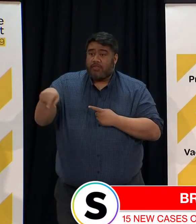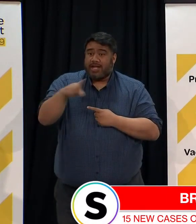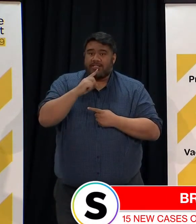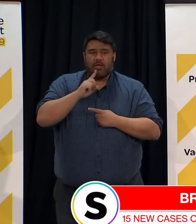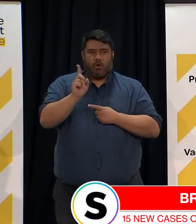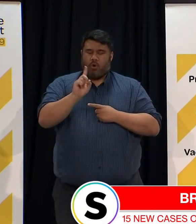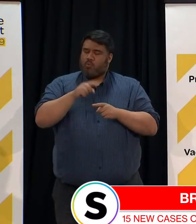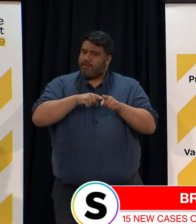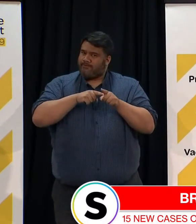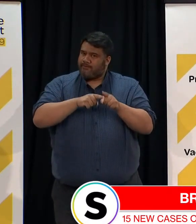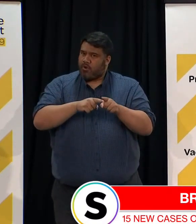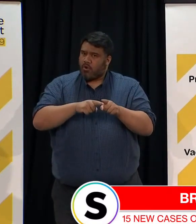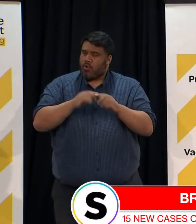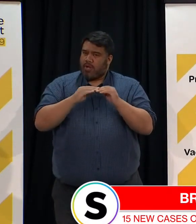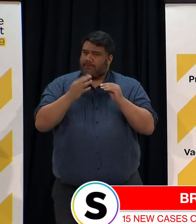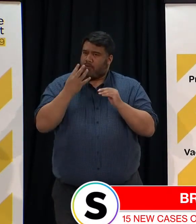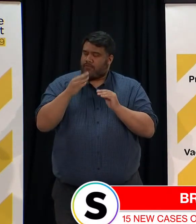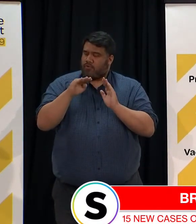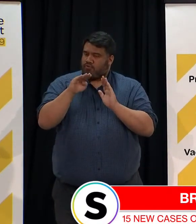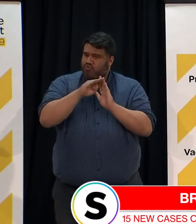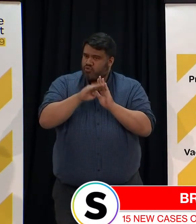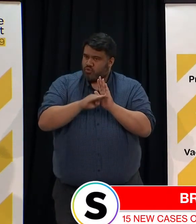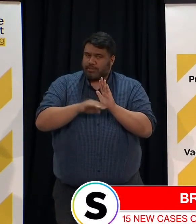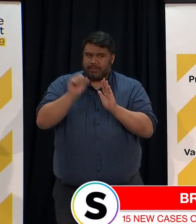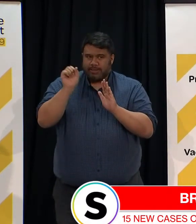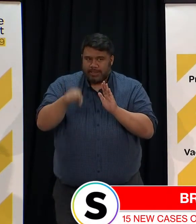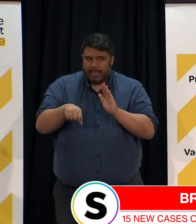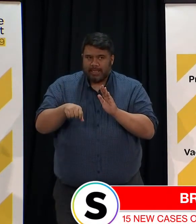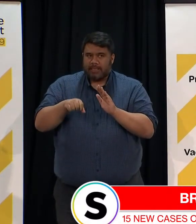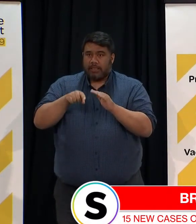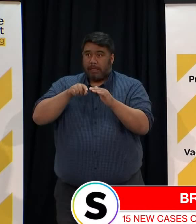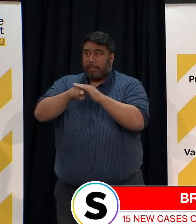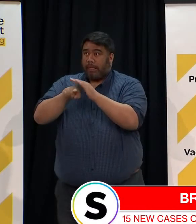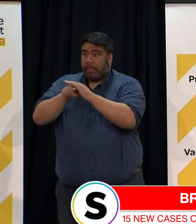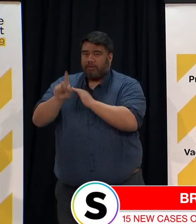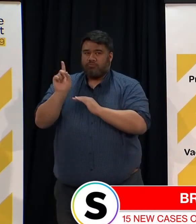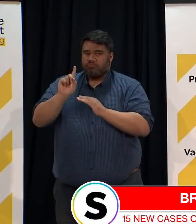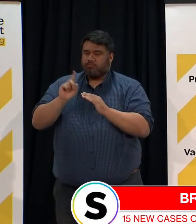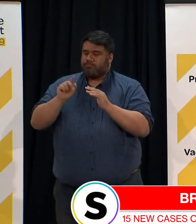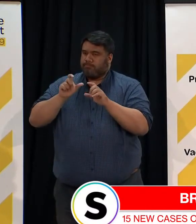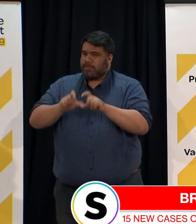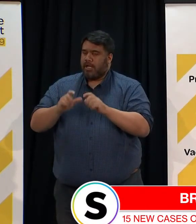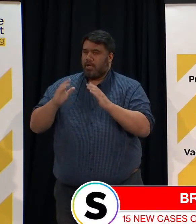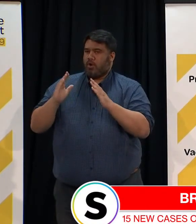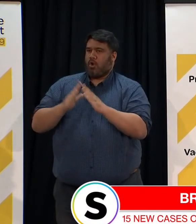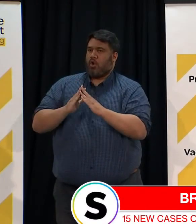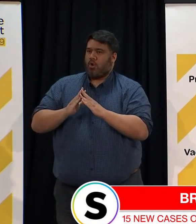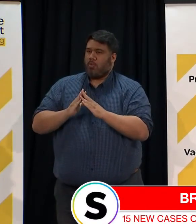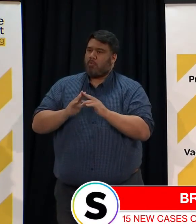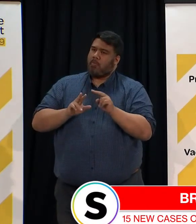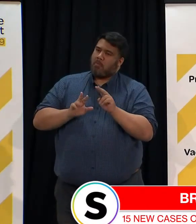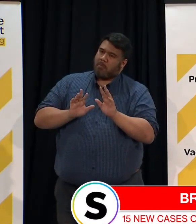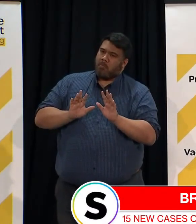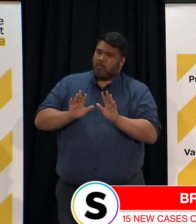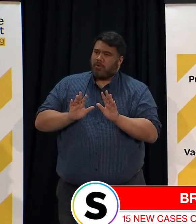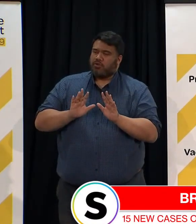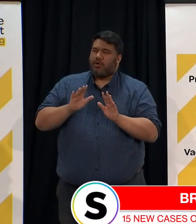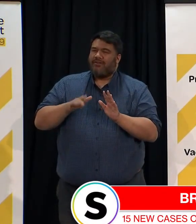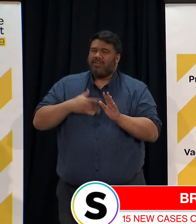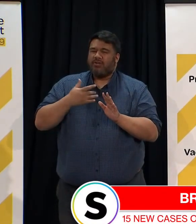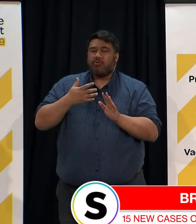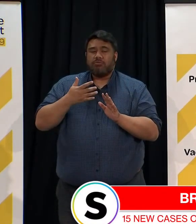by the level 4 restrictions, so there hasn't been unnecessary movement outside of the household. So the assessment is that there's very little